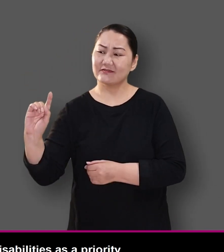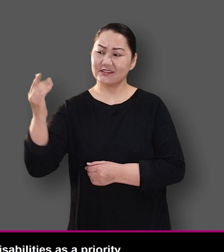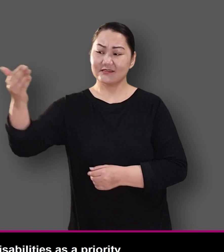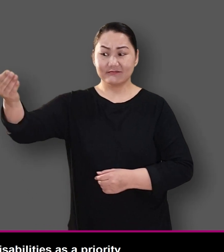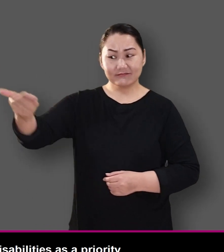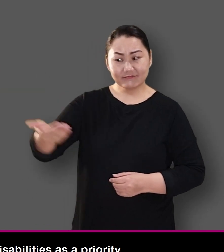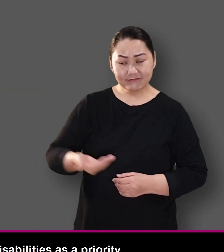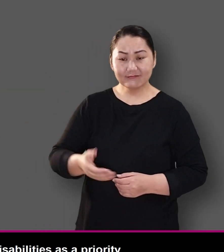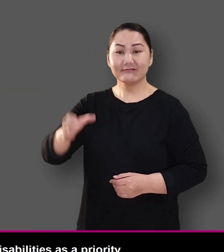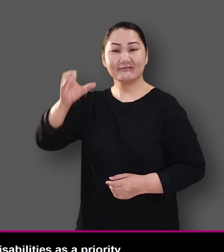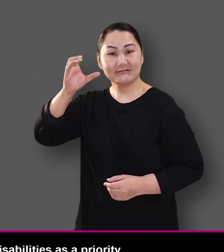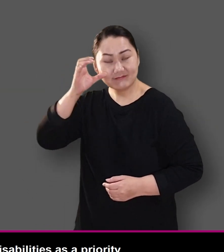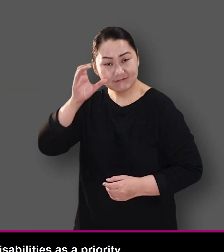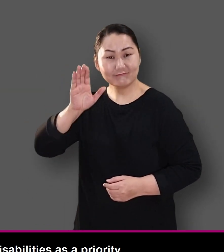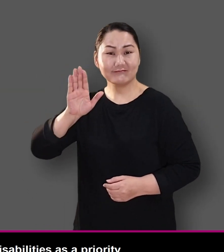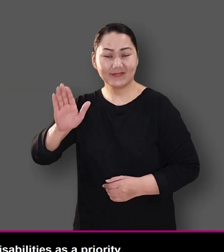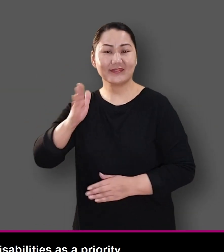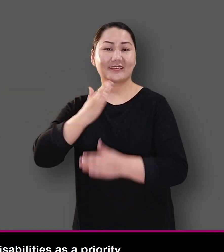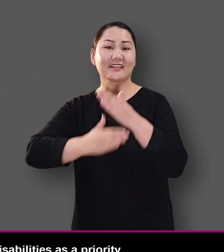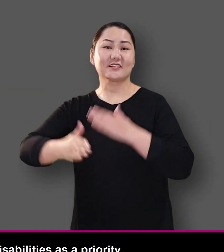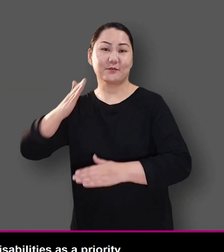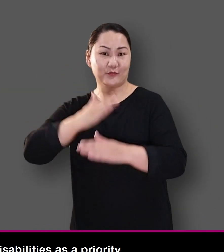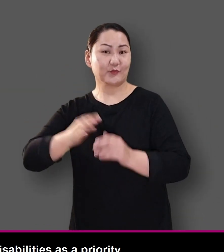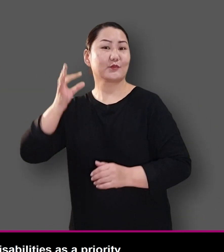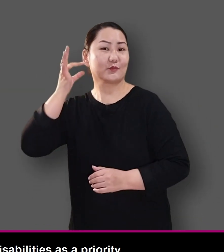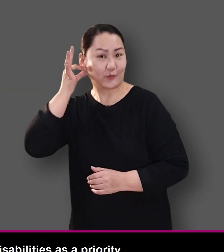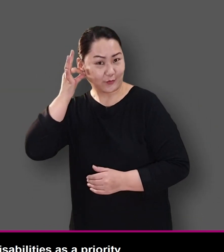to women with disabilities as a priority